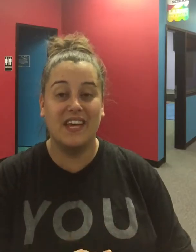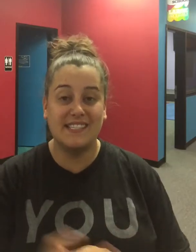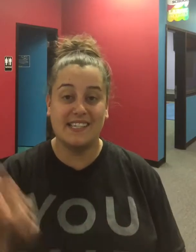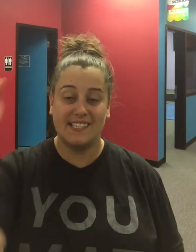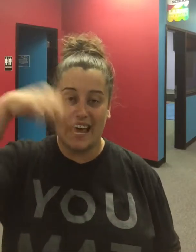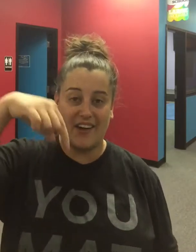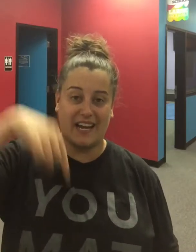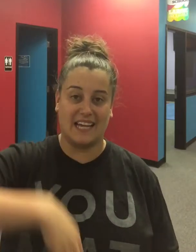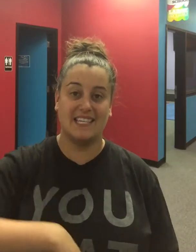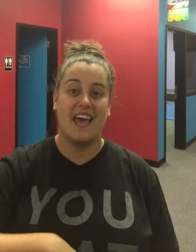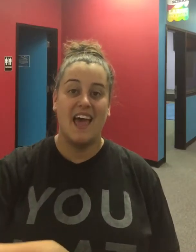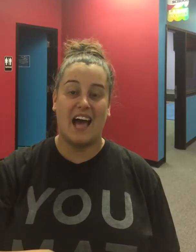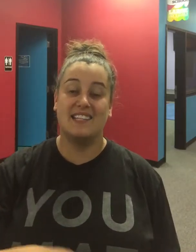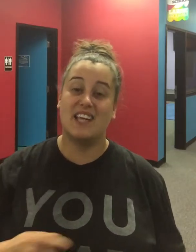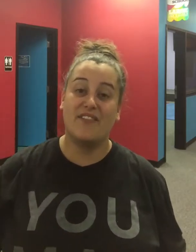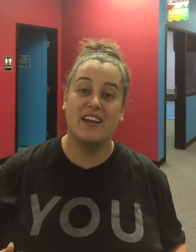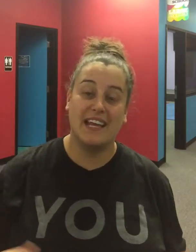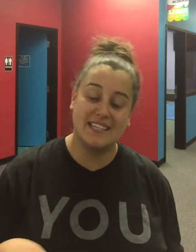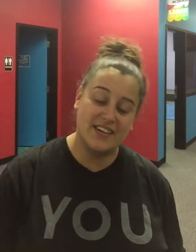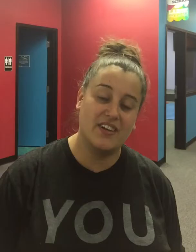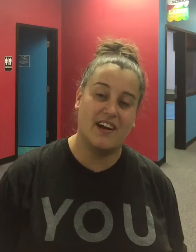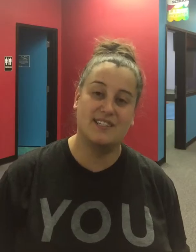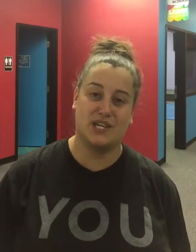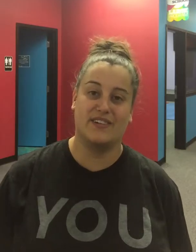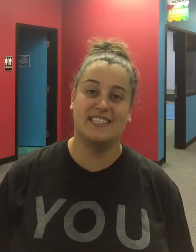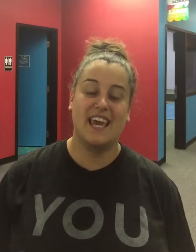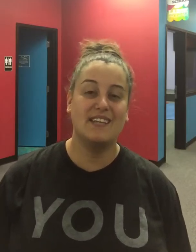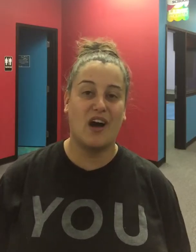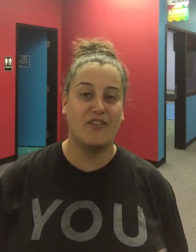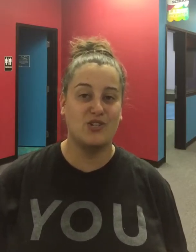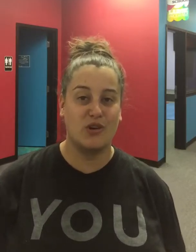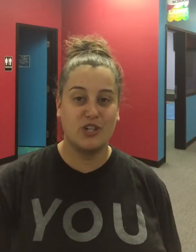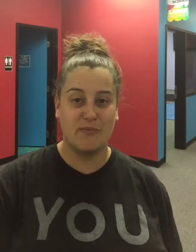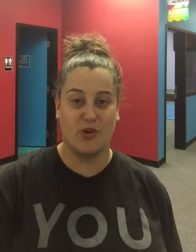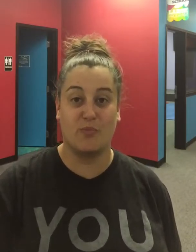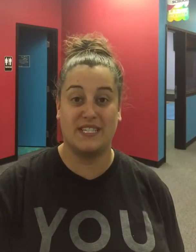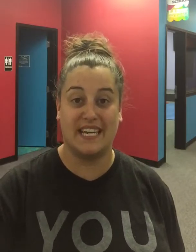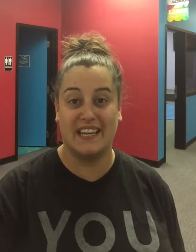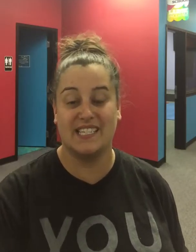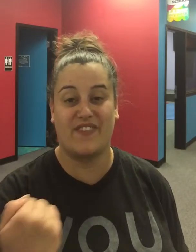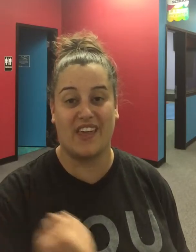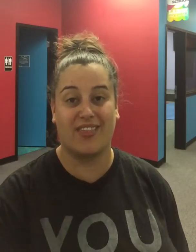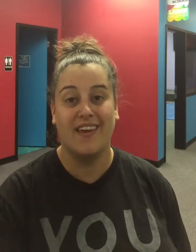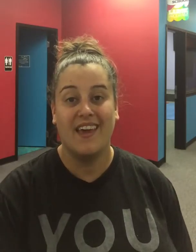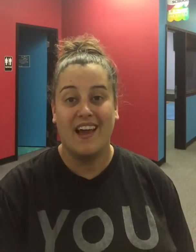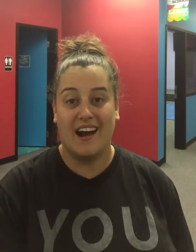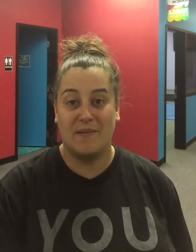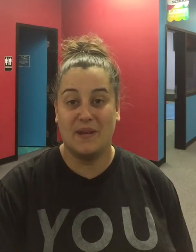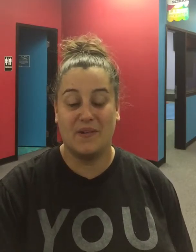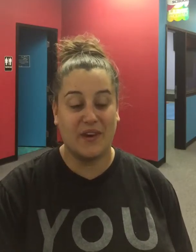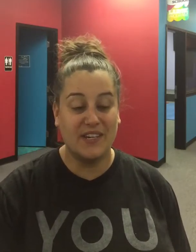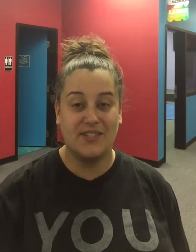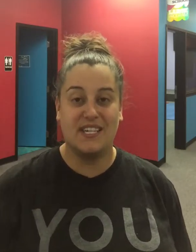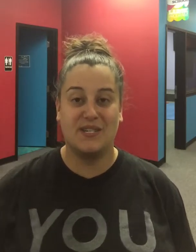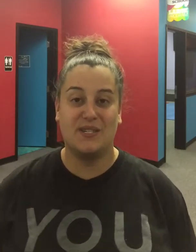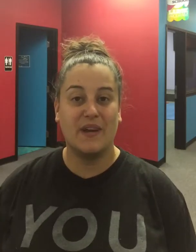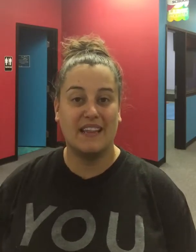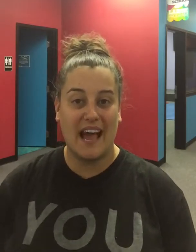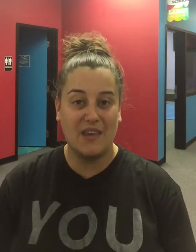this Saturday night at the 7 o'clock service kicks off our short-term group, Ridiculous Faith. You know, if you're interested in doing that, you